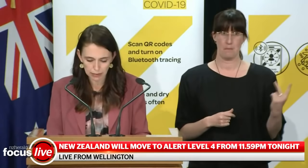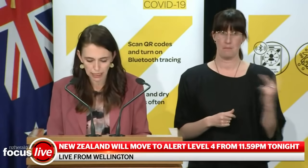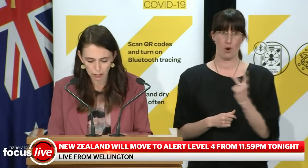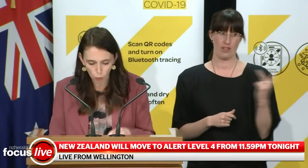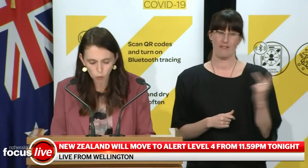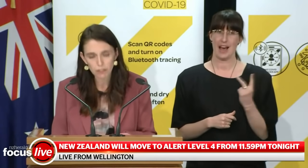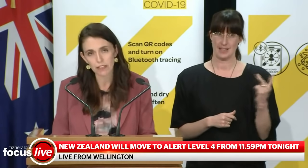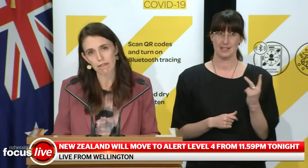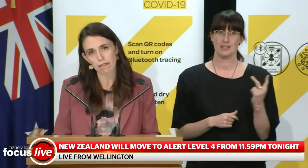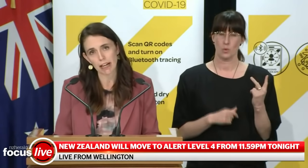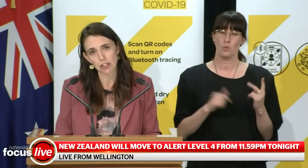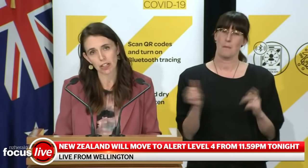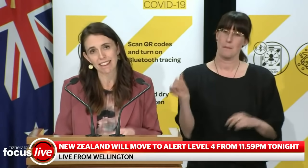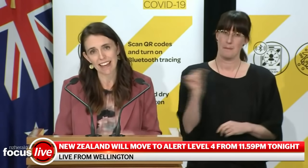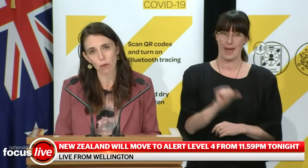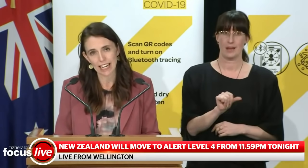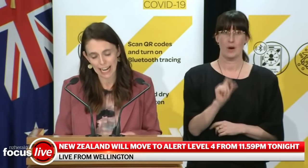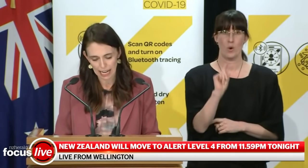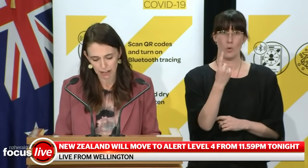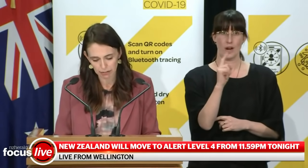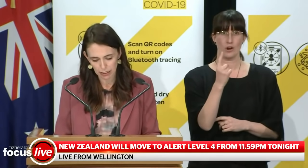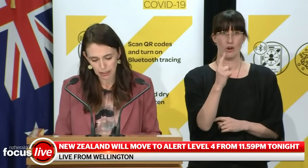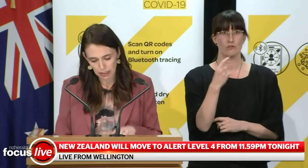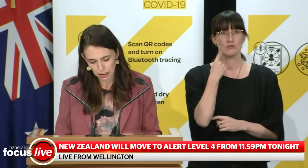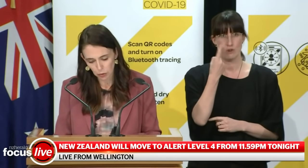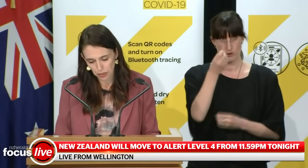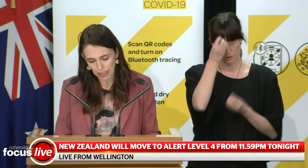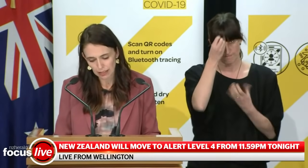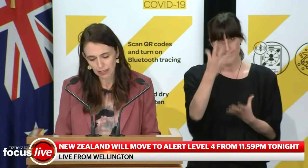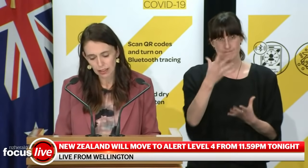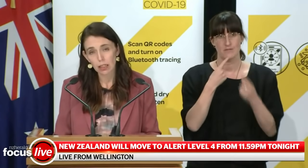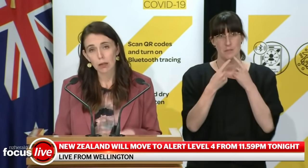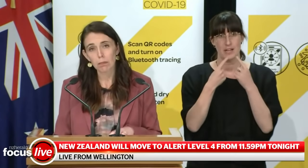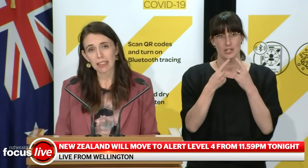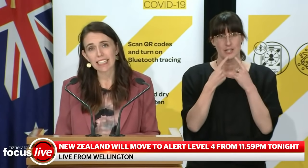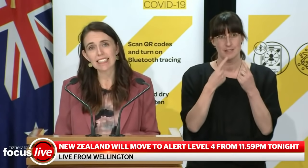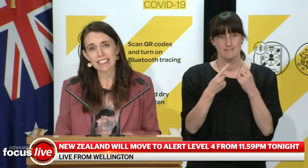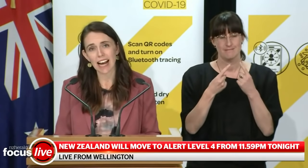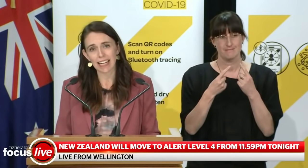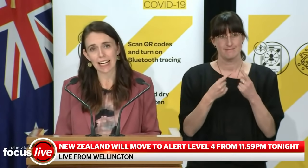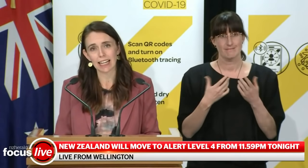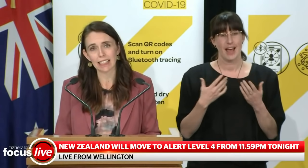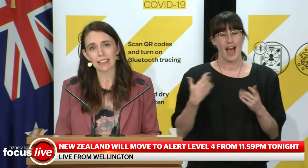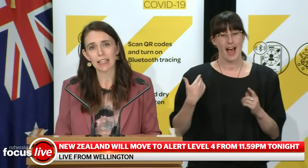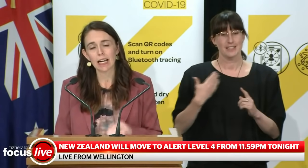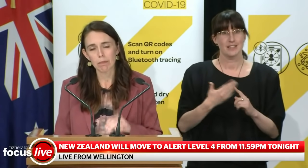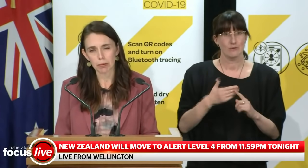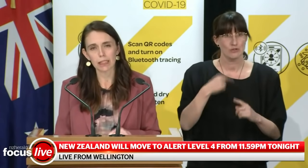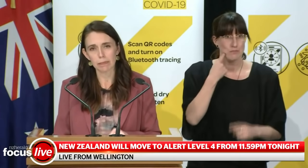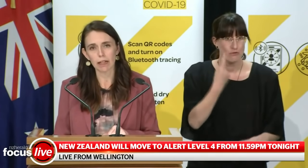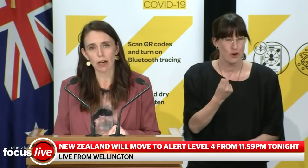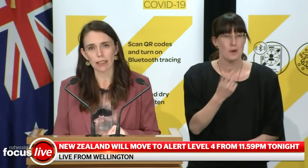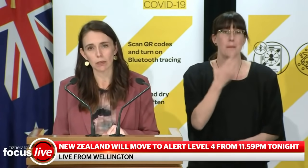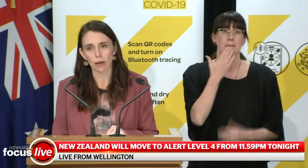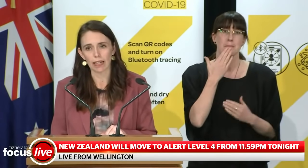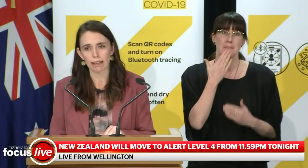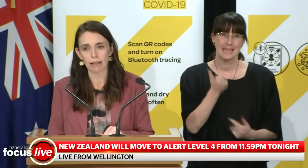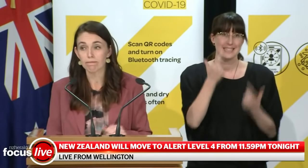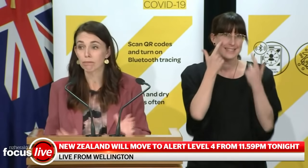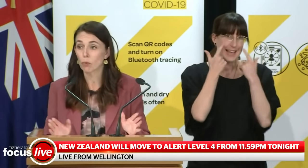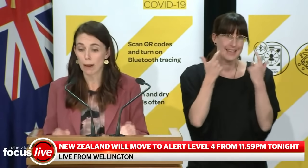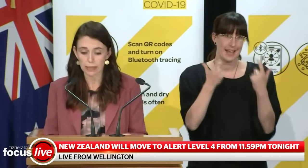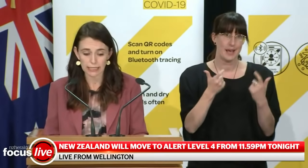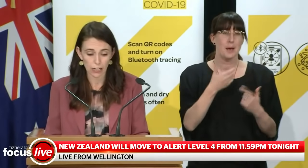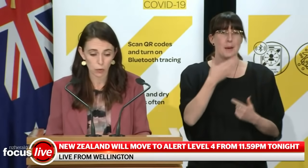an update of all of the information that we have. Till then, please take care and please be kind to one